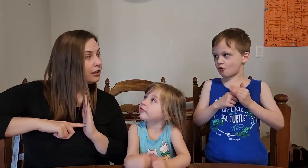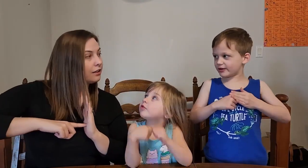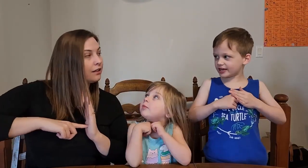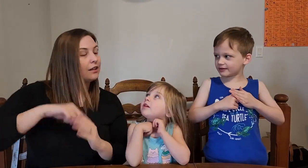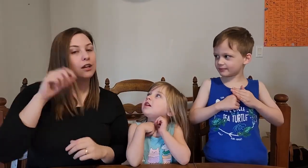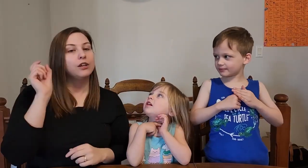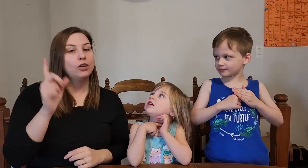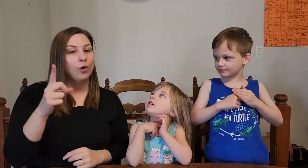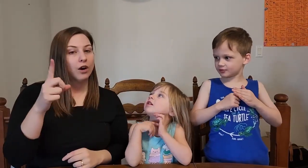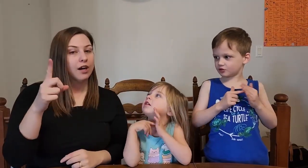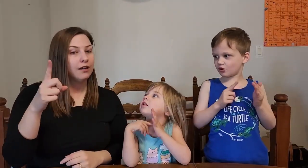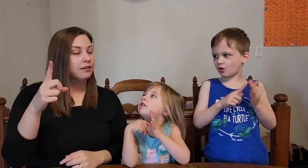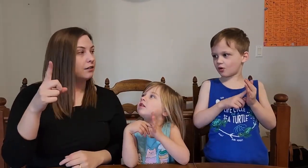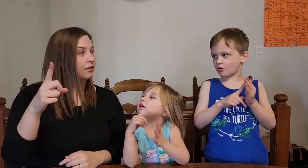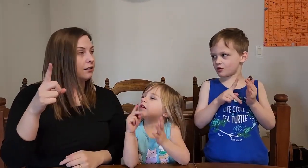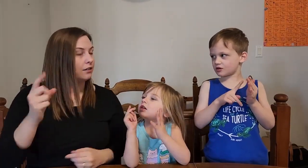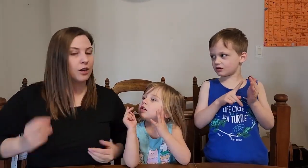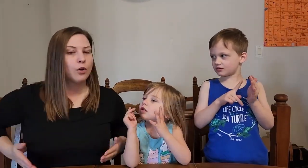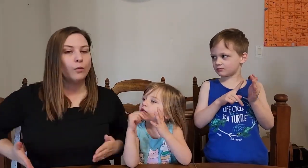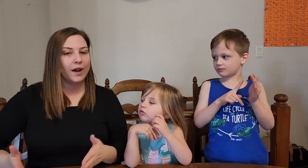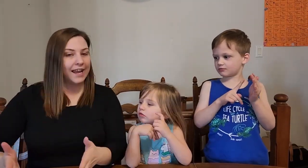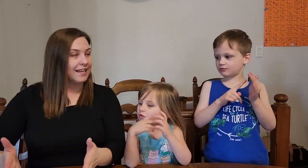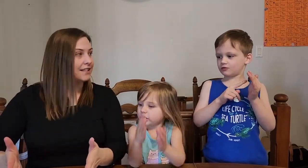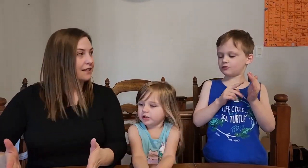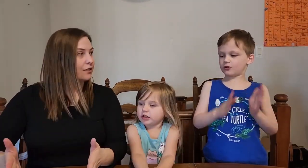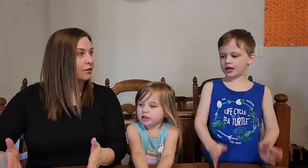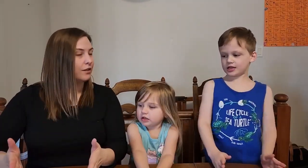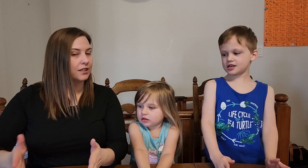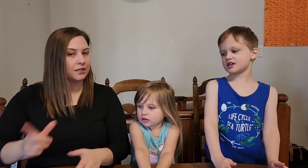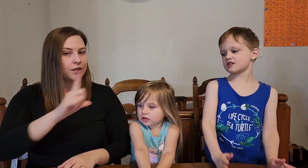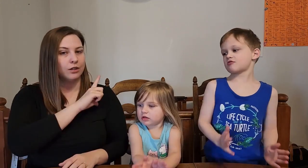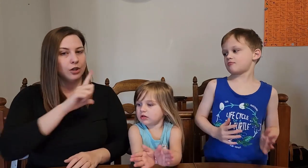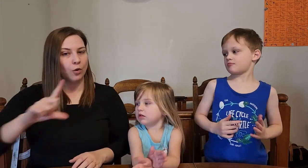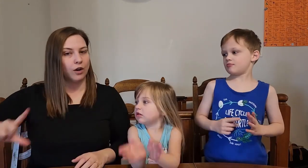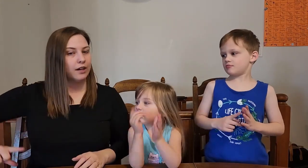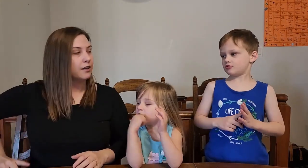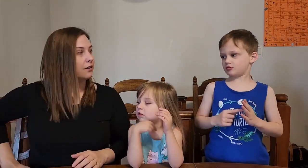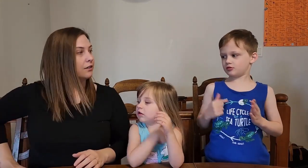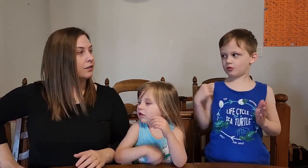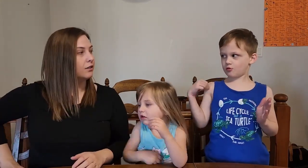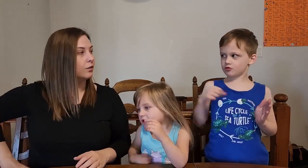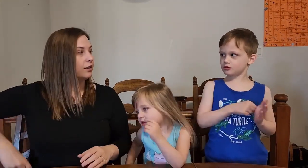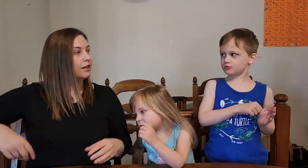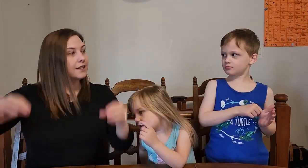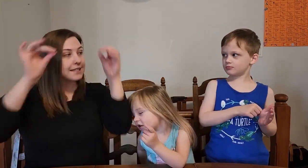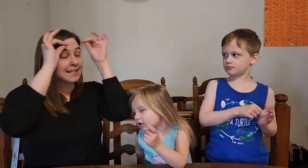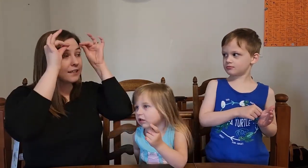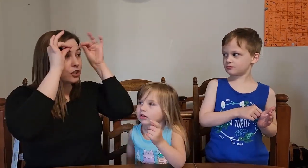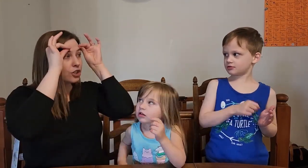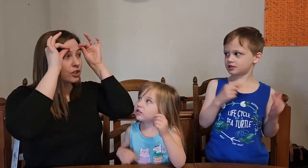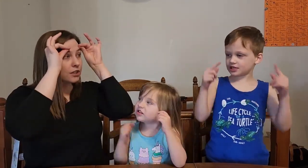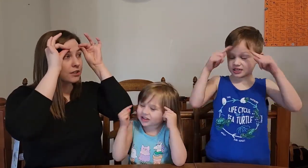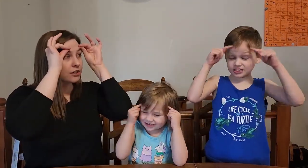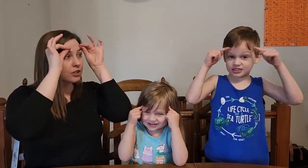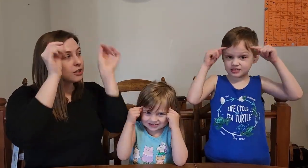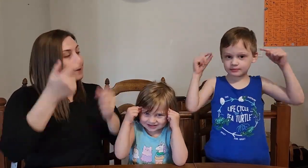me. Your ways, Lord. Teach. Teach